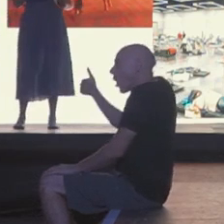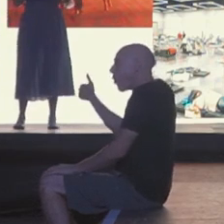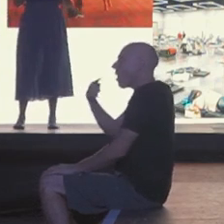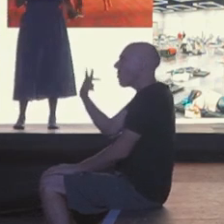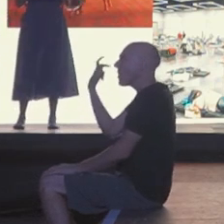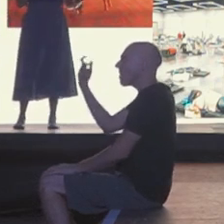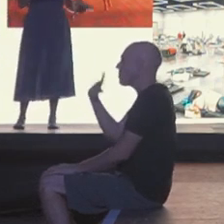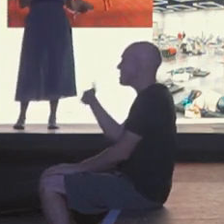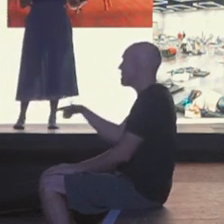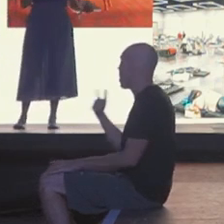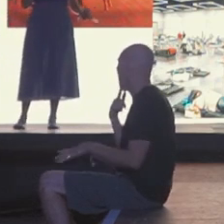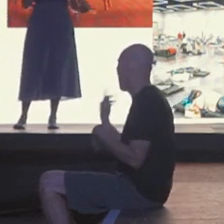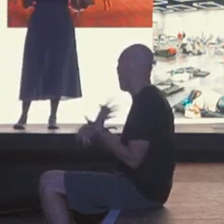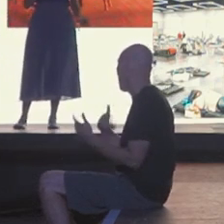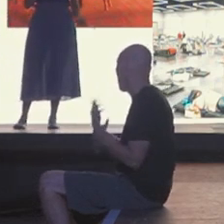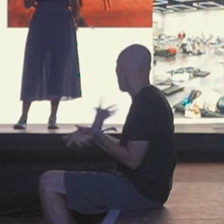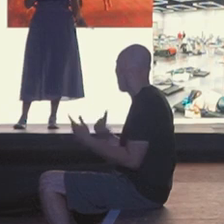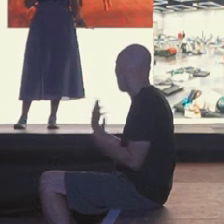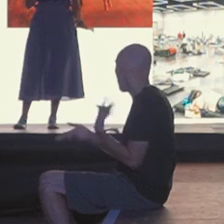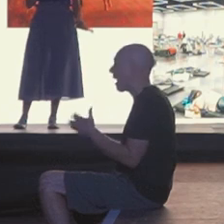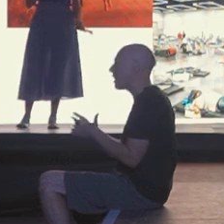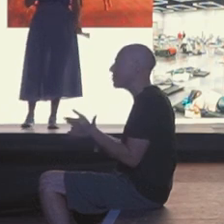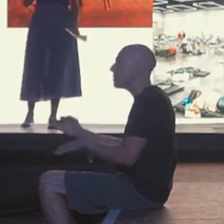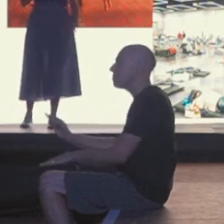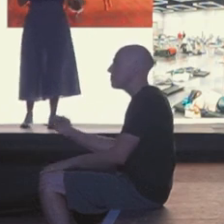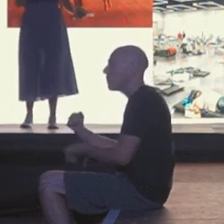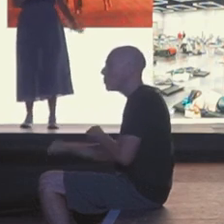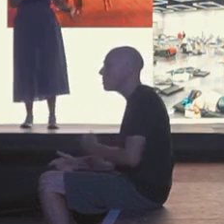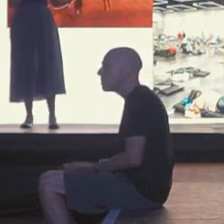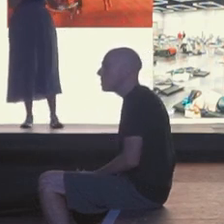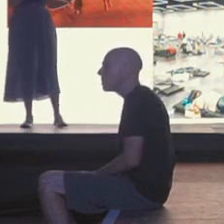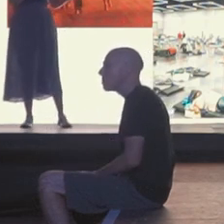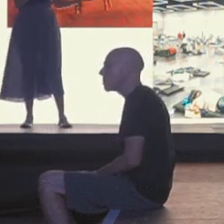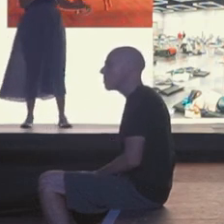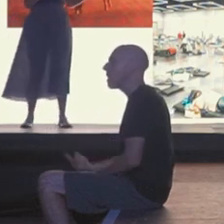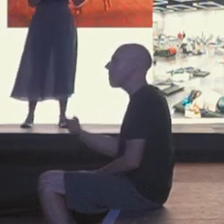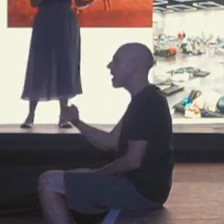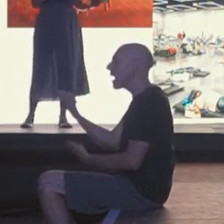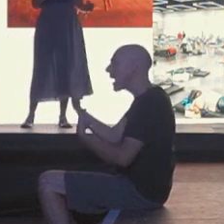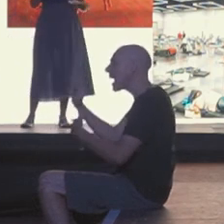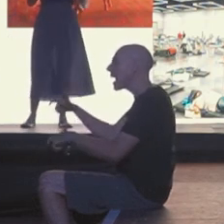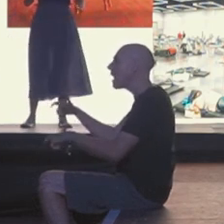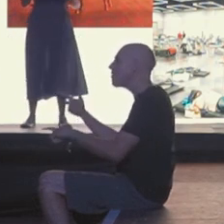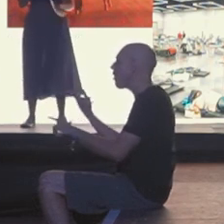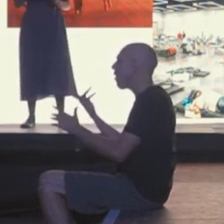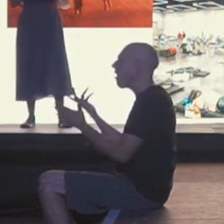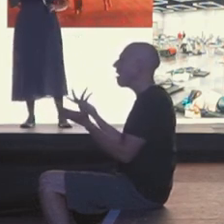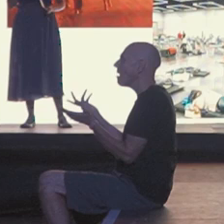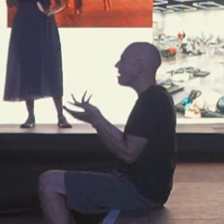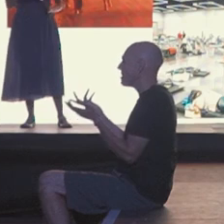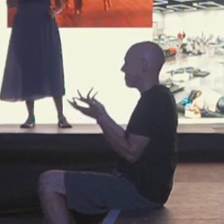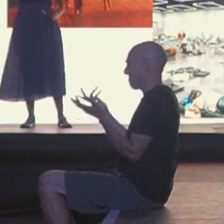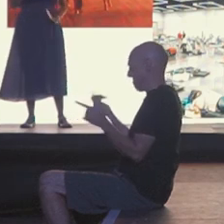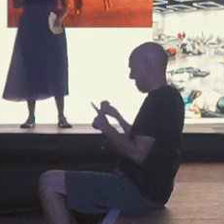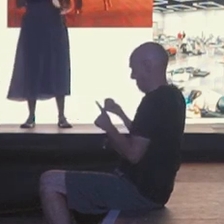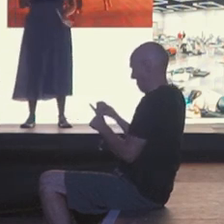are still refusing to take action on the climate crisis. Instead, they choose to continue funding these destructive